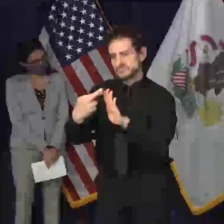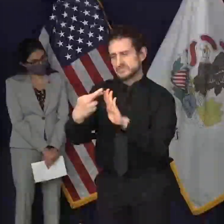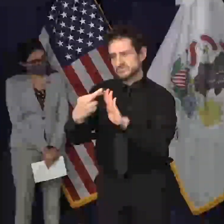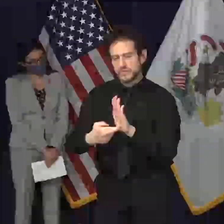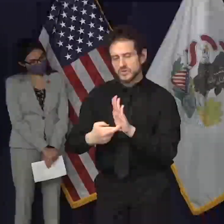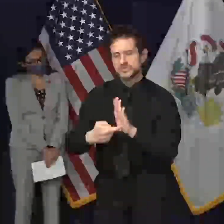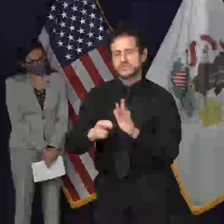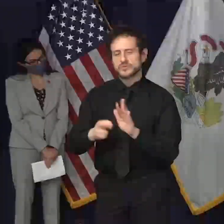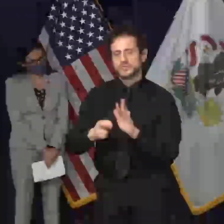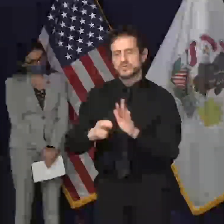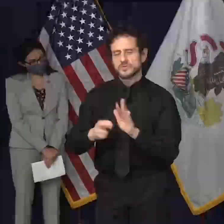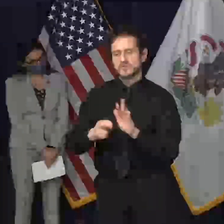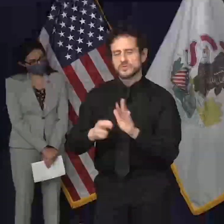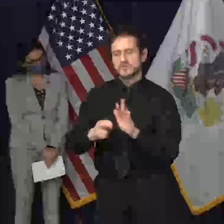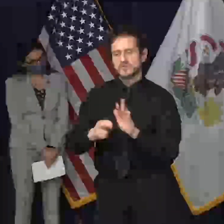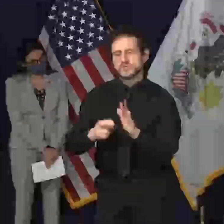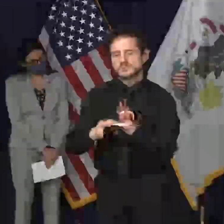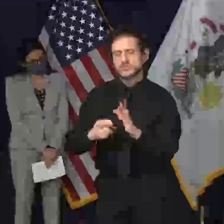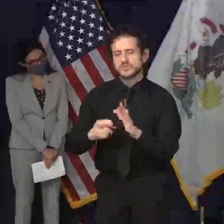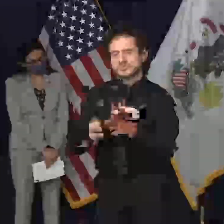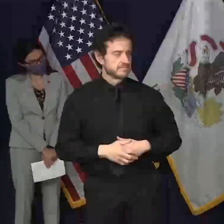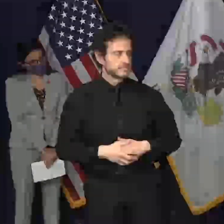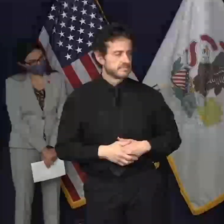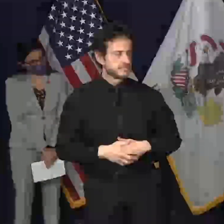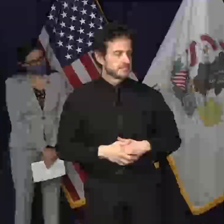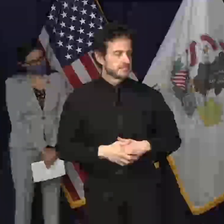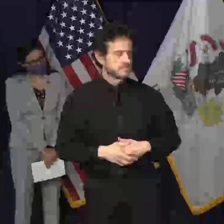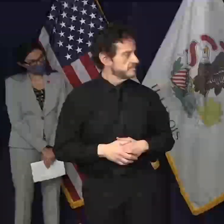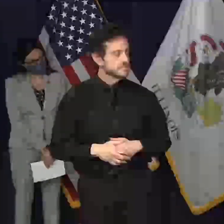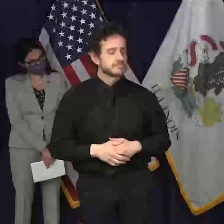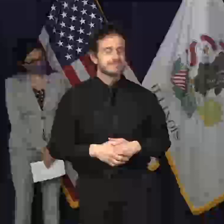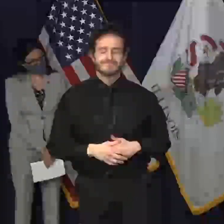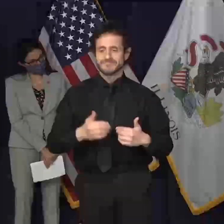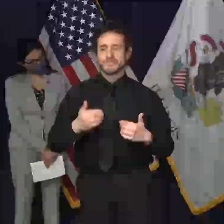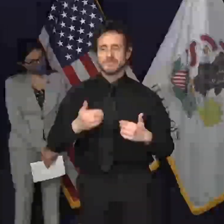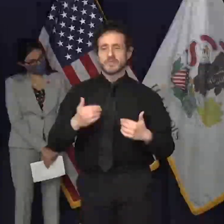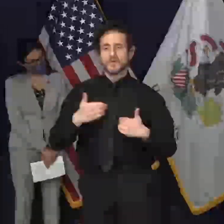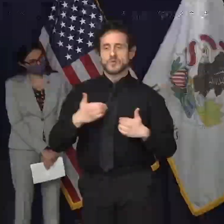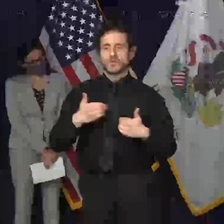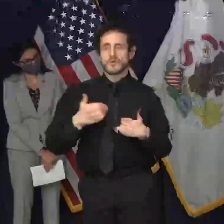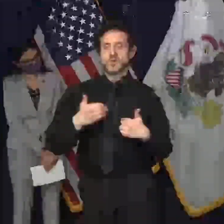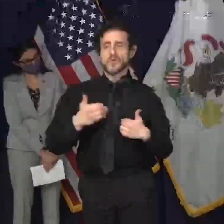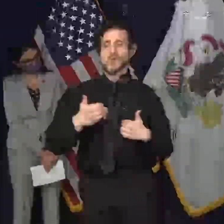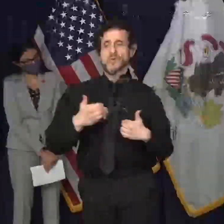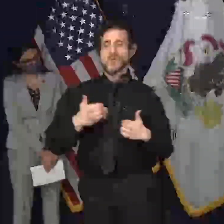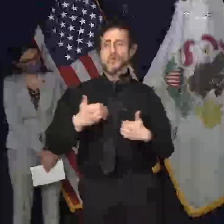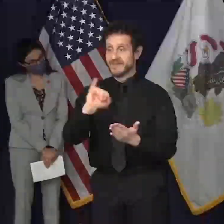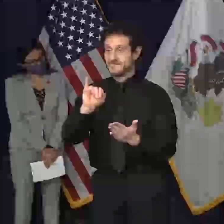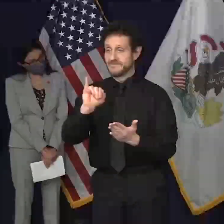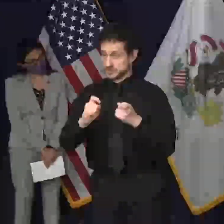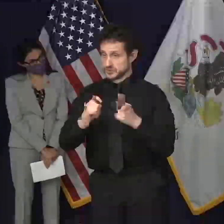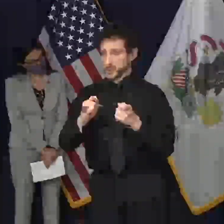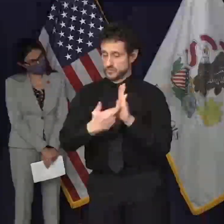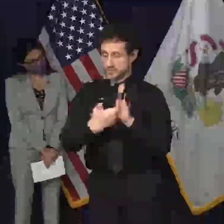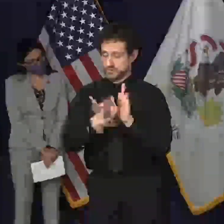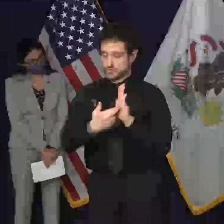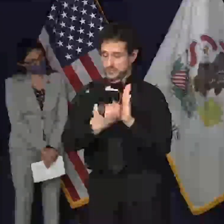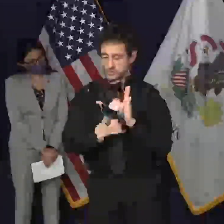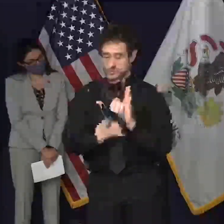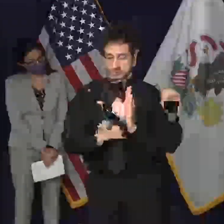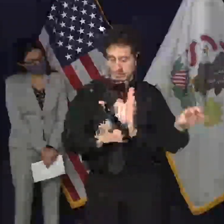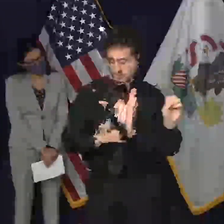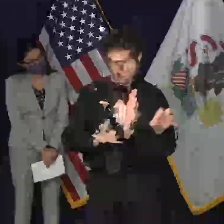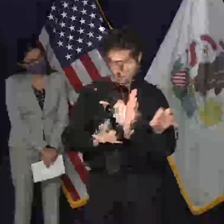outbreak? Right, so everyone is supposed, there's a list of infection control guidelines that have been reviewed